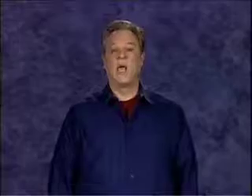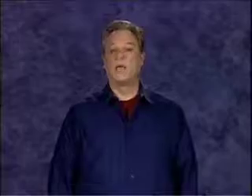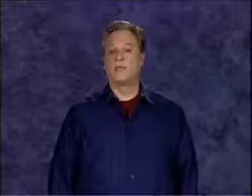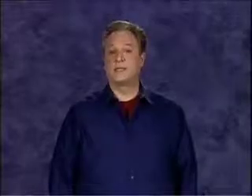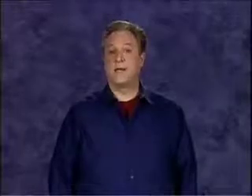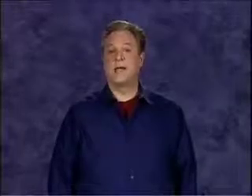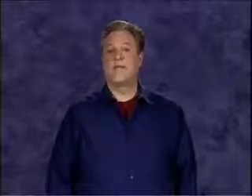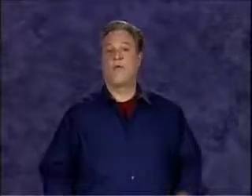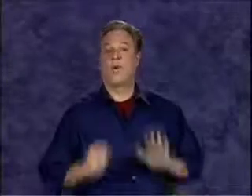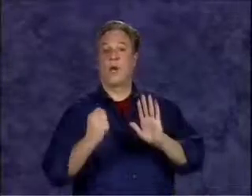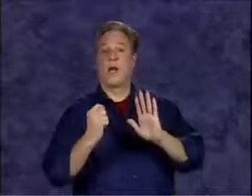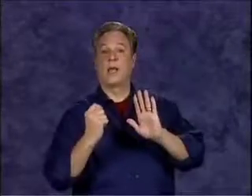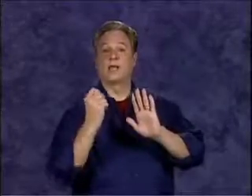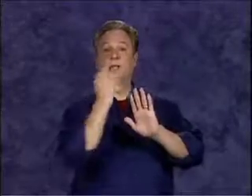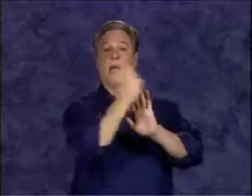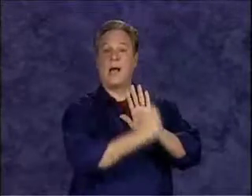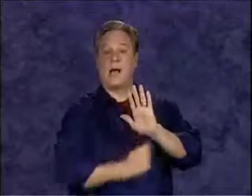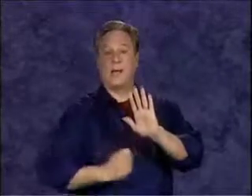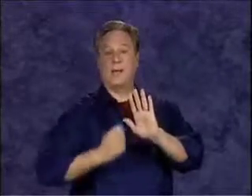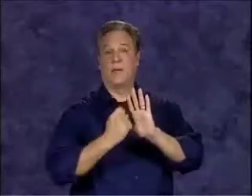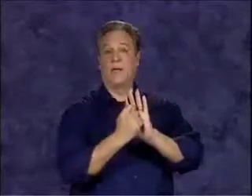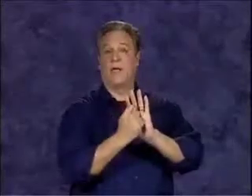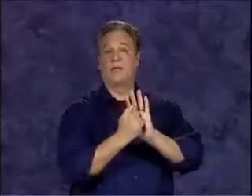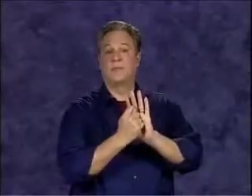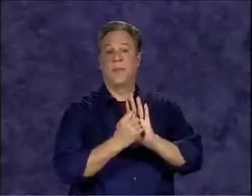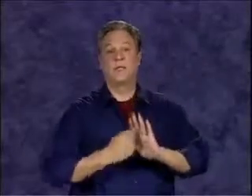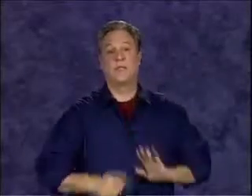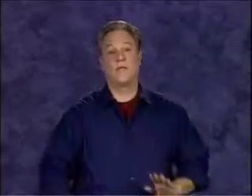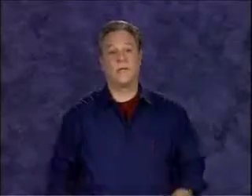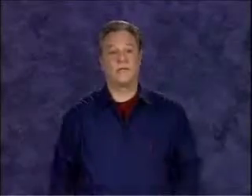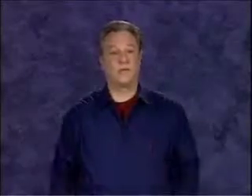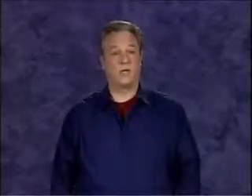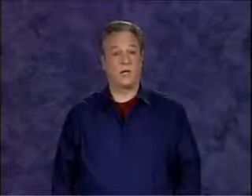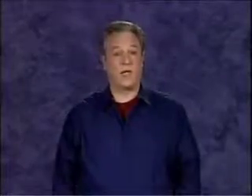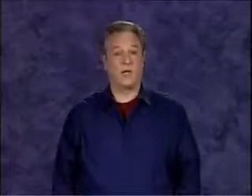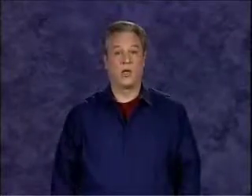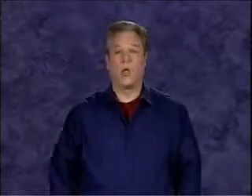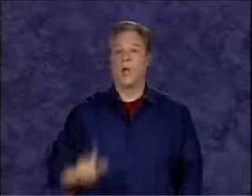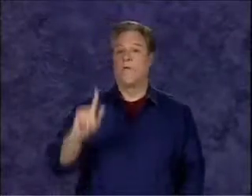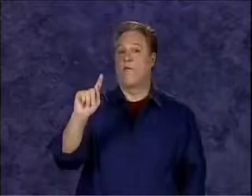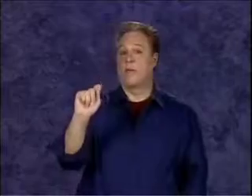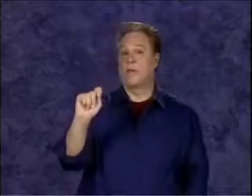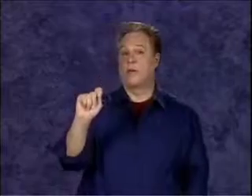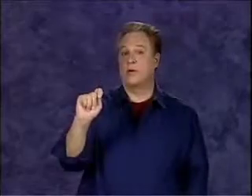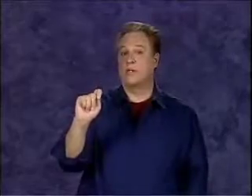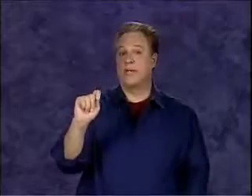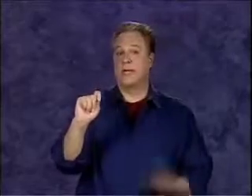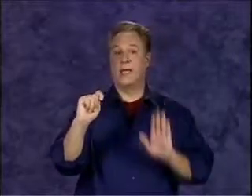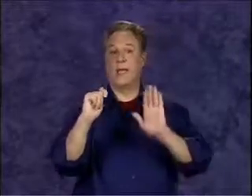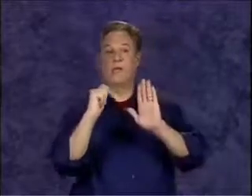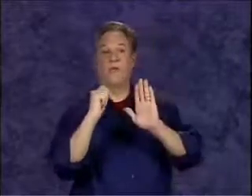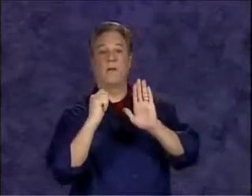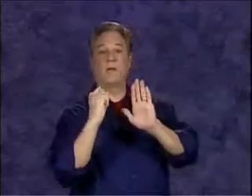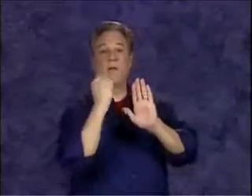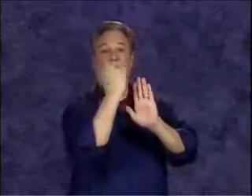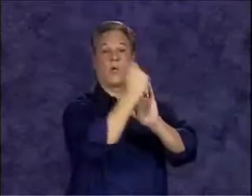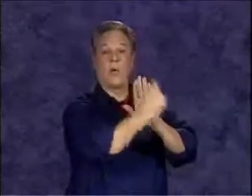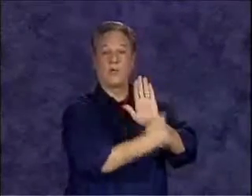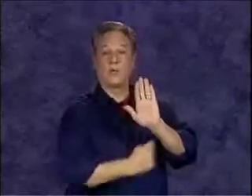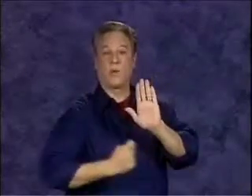The sign for time is based on the face of a clock. Form the letter T and move it clockwise